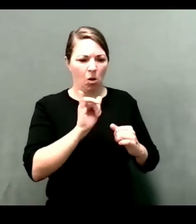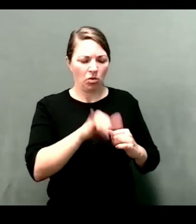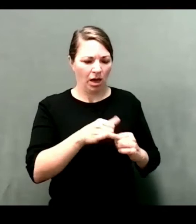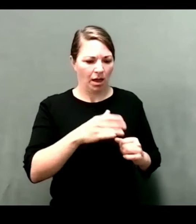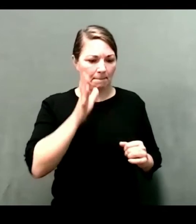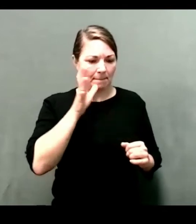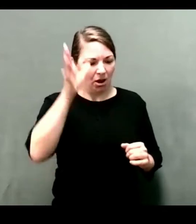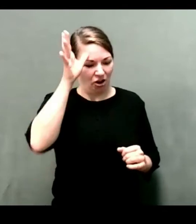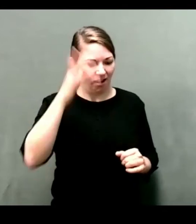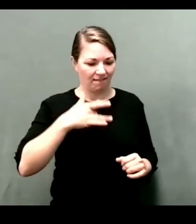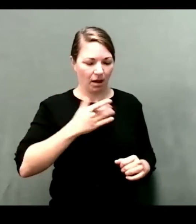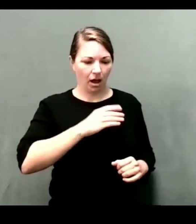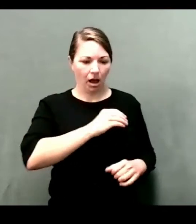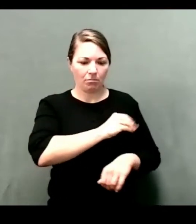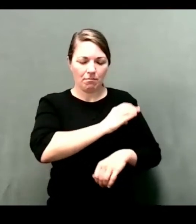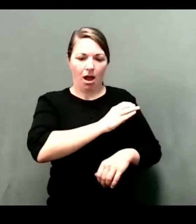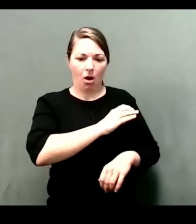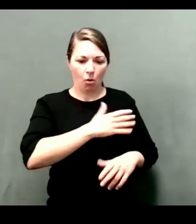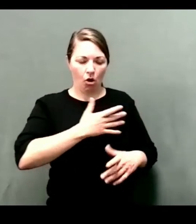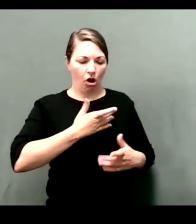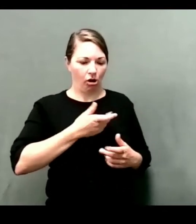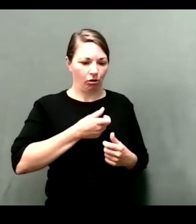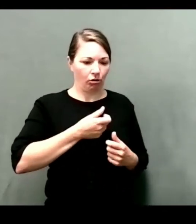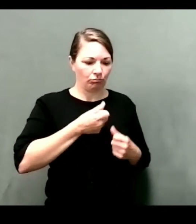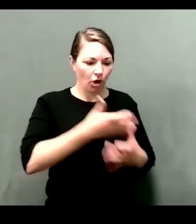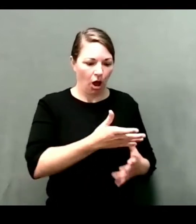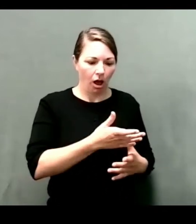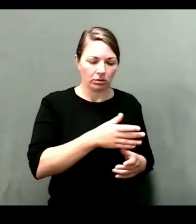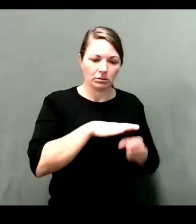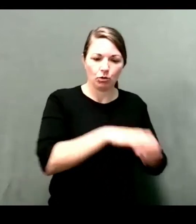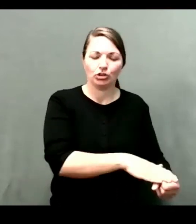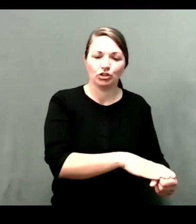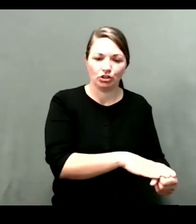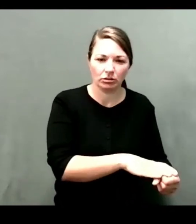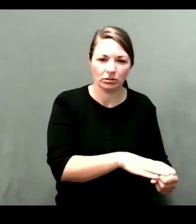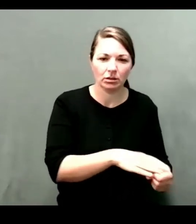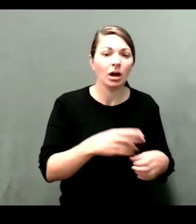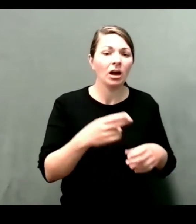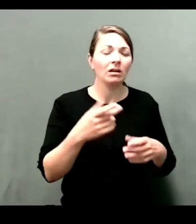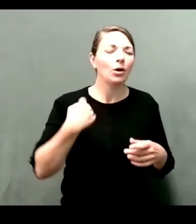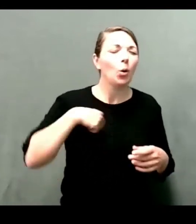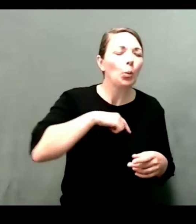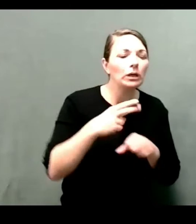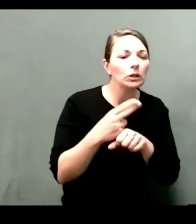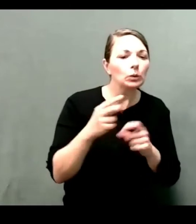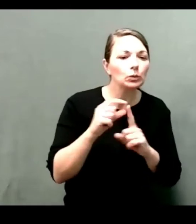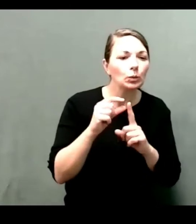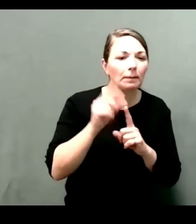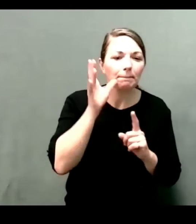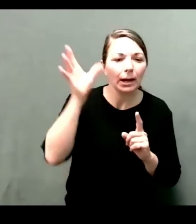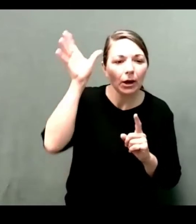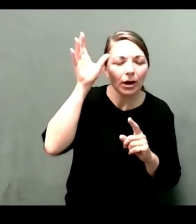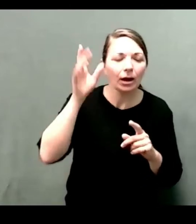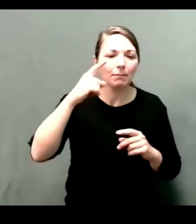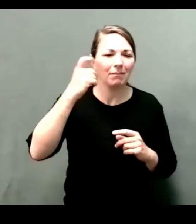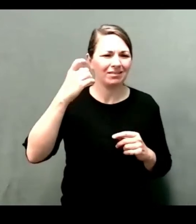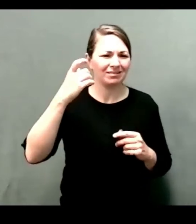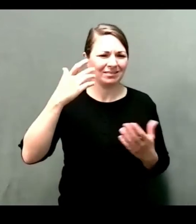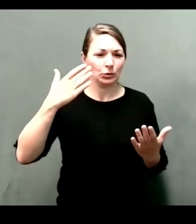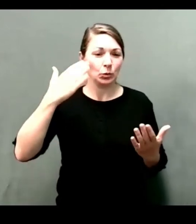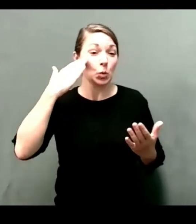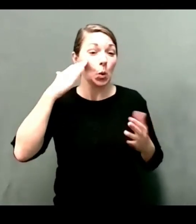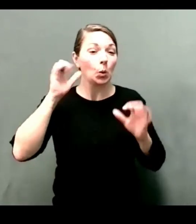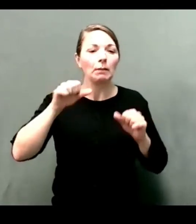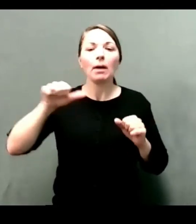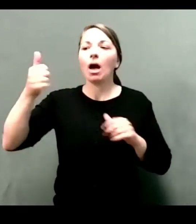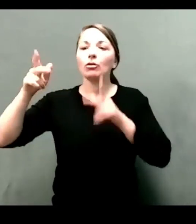was caused? And please keep in mind that, the word parent is used here in this particular example, but we know that this could be a caregiver or